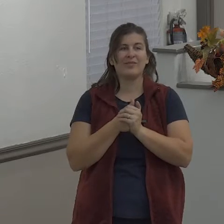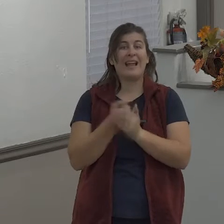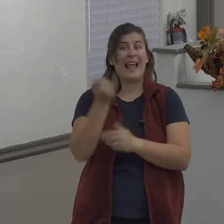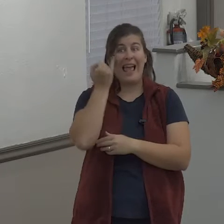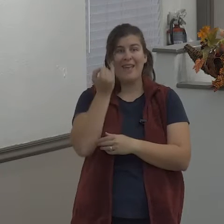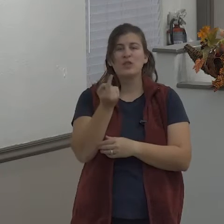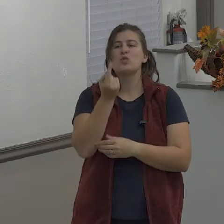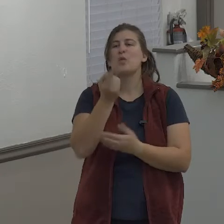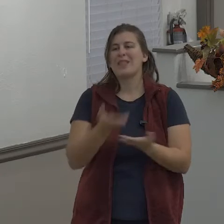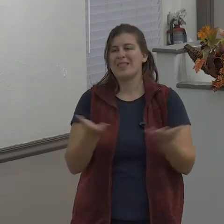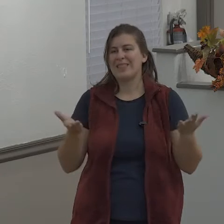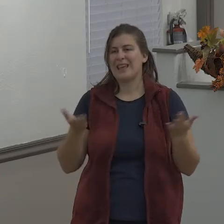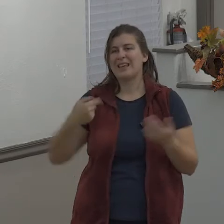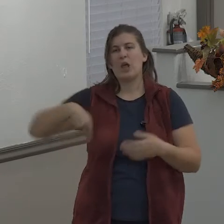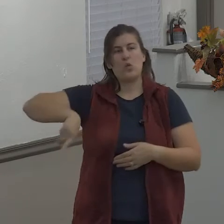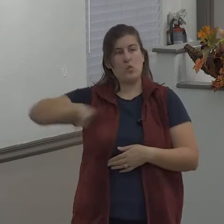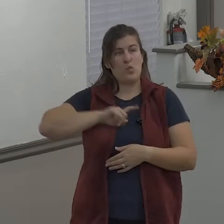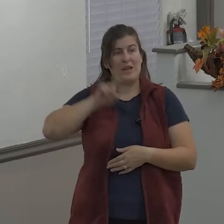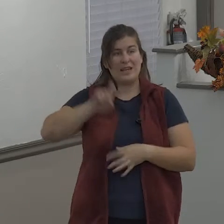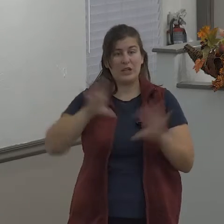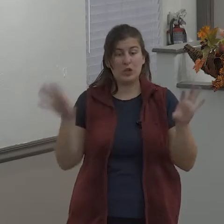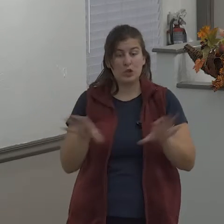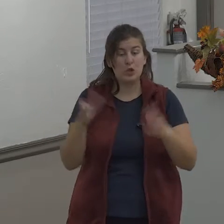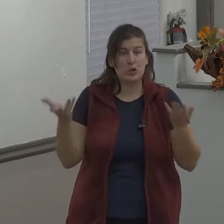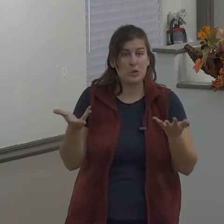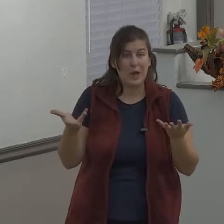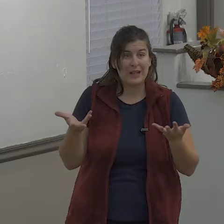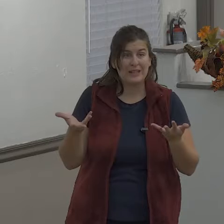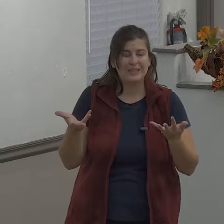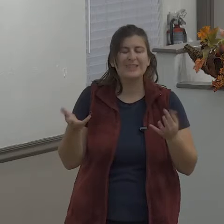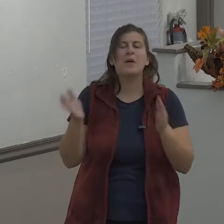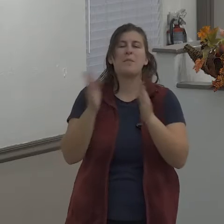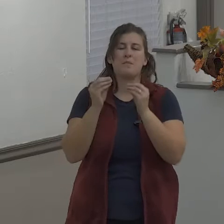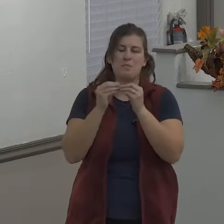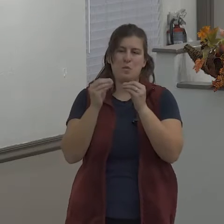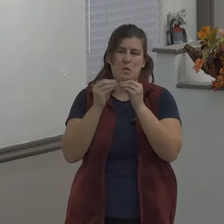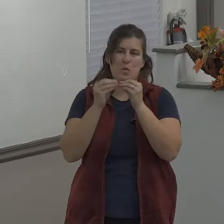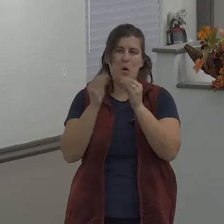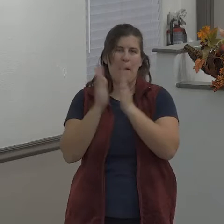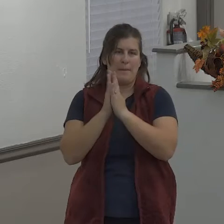You know, if there's one thing that us Christians need to do more of, it's praying.